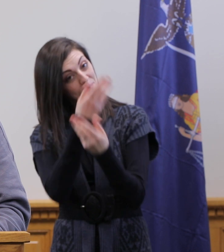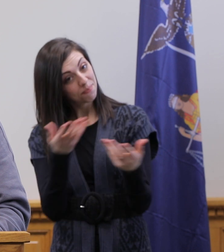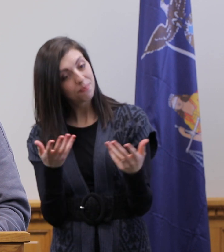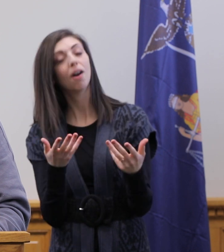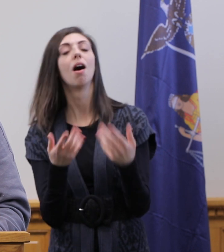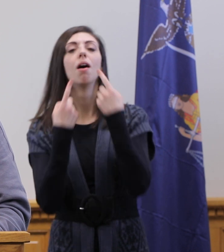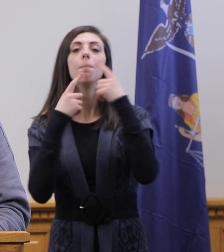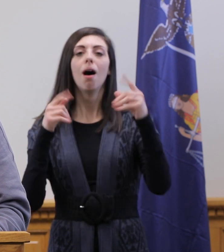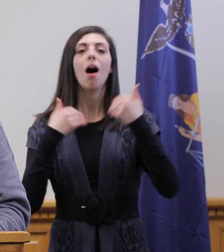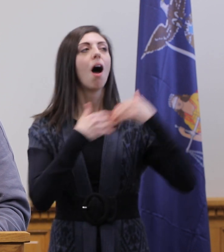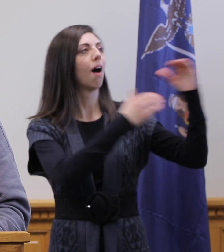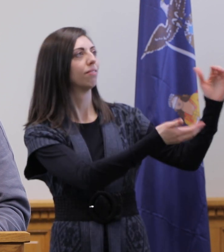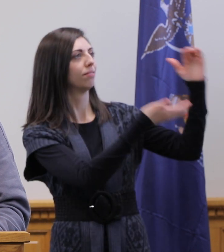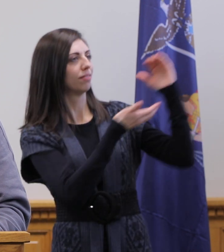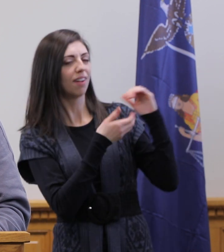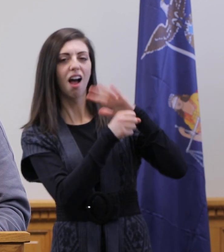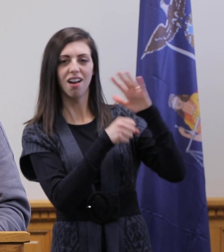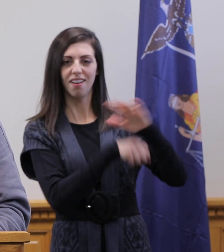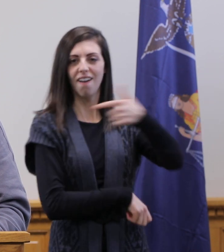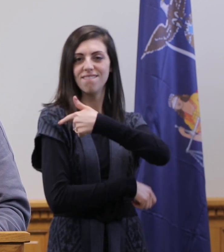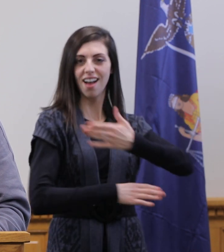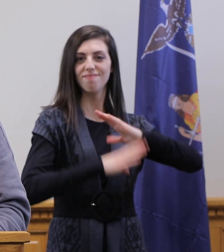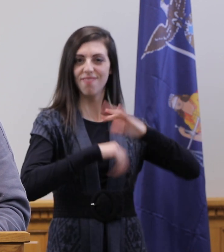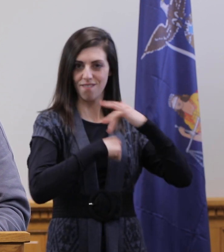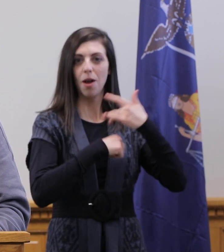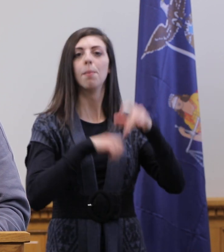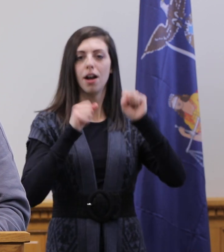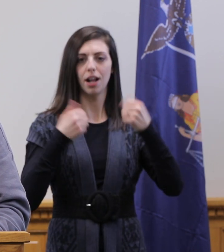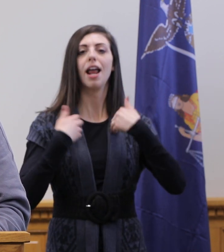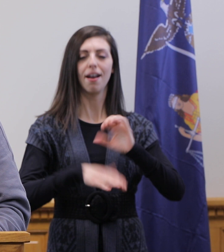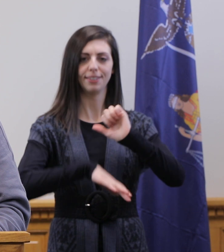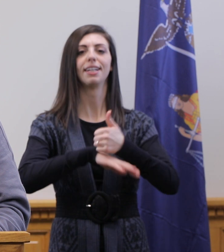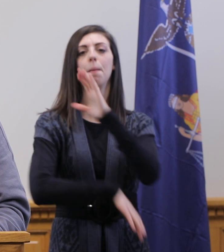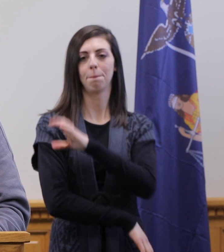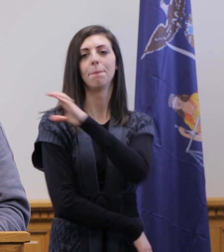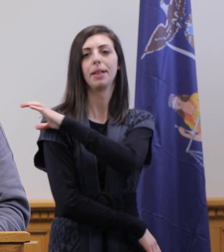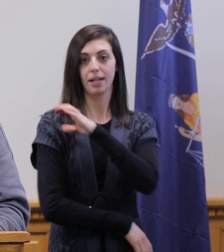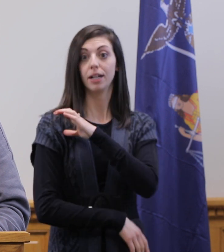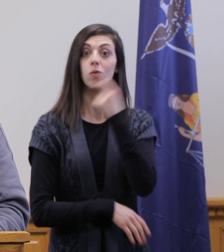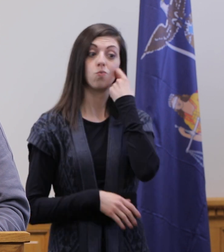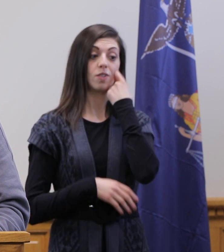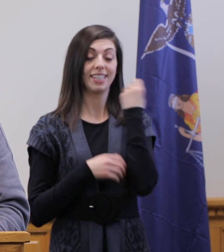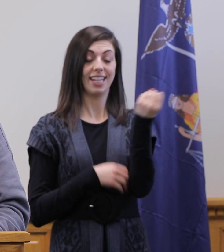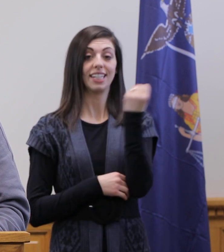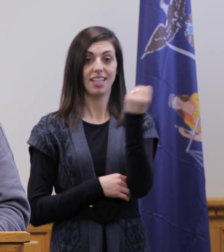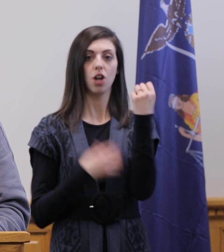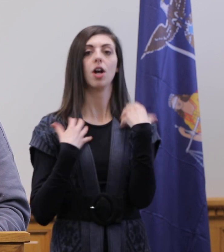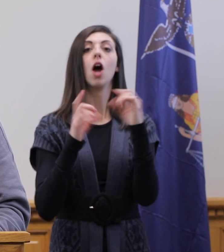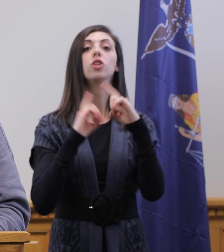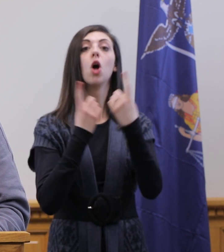finally received enough vaccine to hold its first large-scale vaccination clinic. This past Saturday, the Health